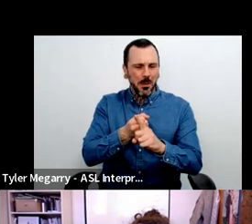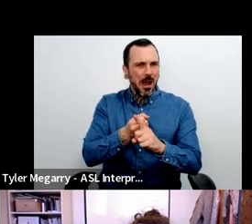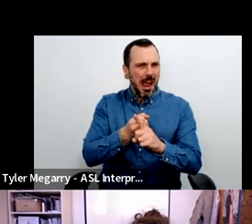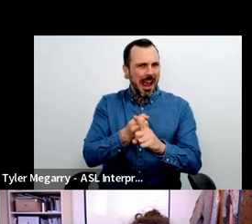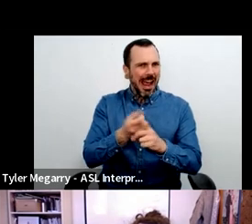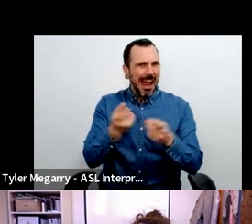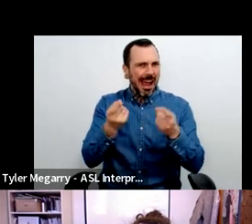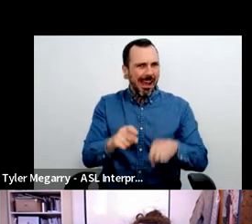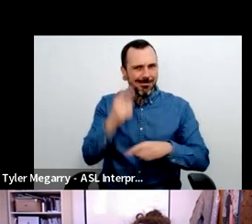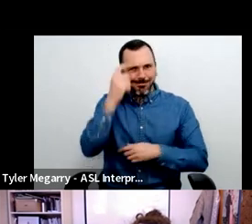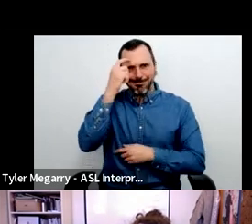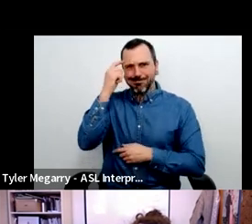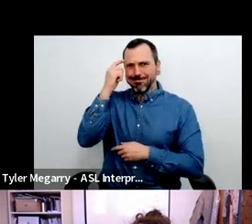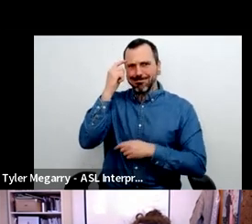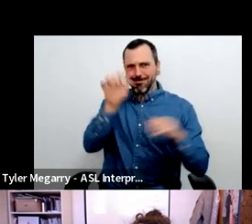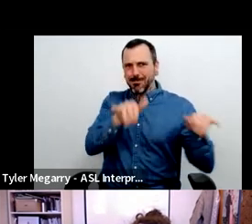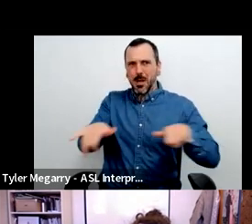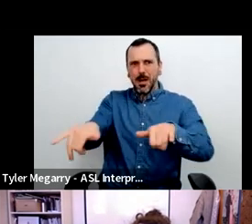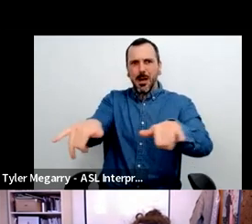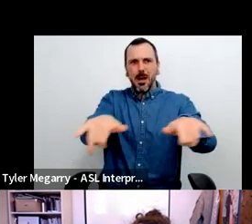shock to everybody, really.